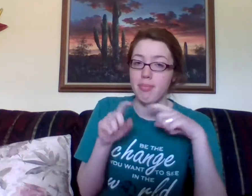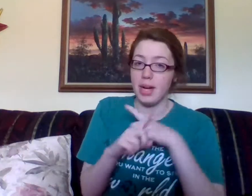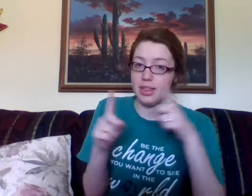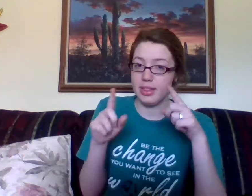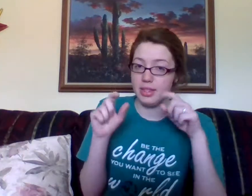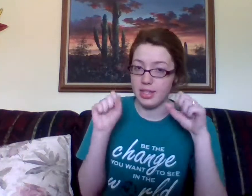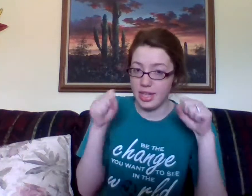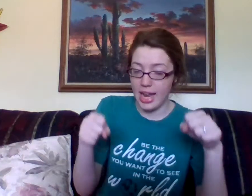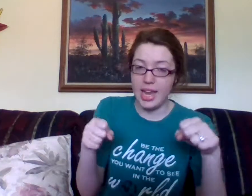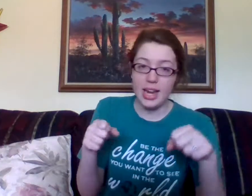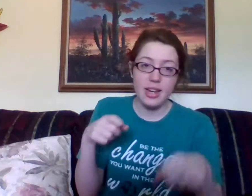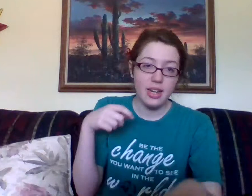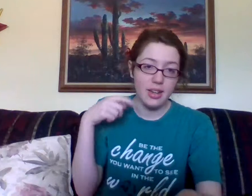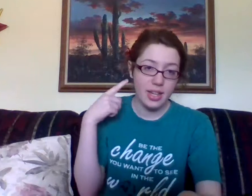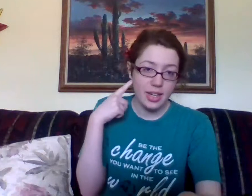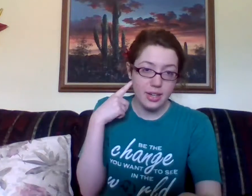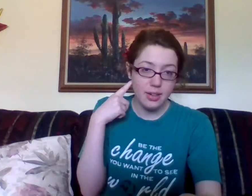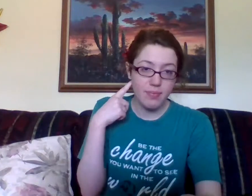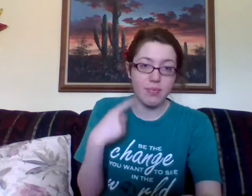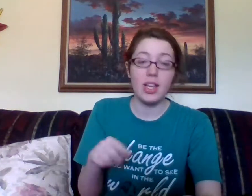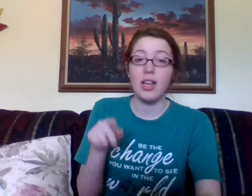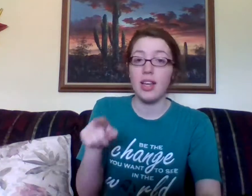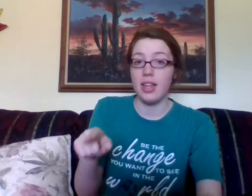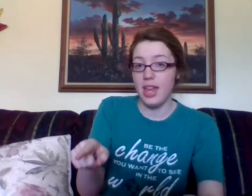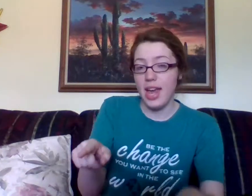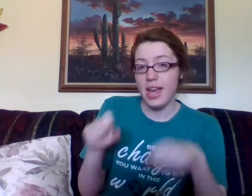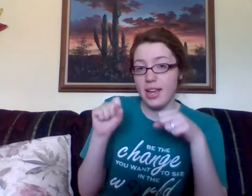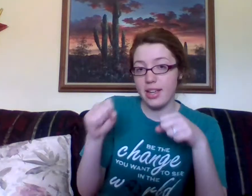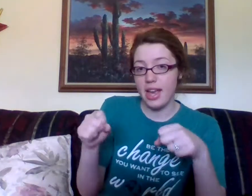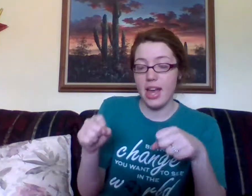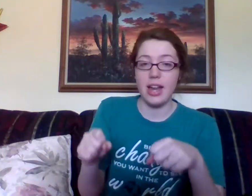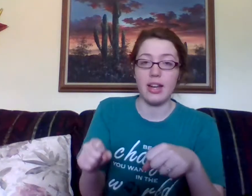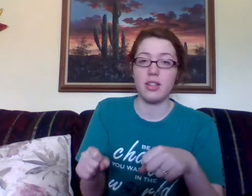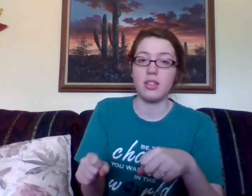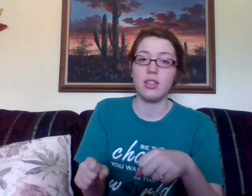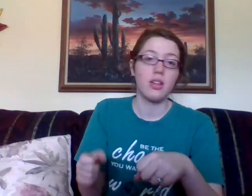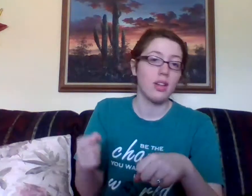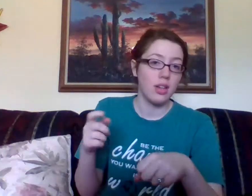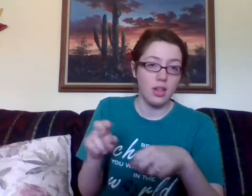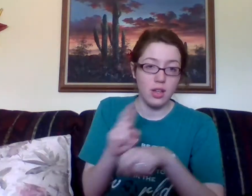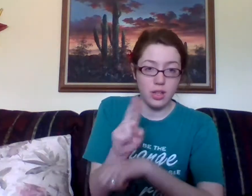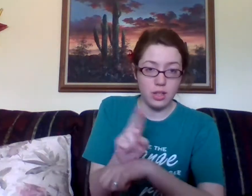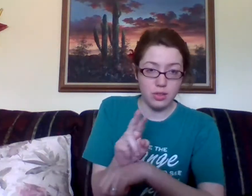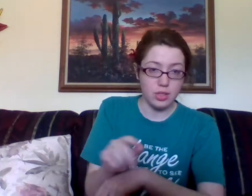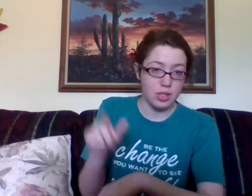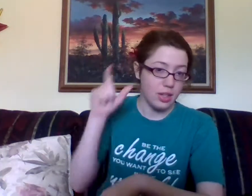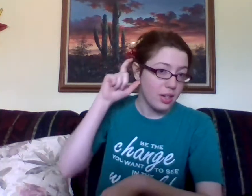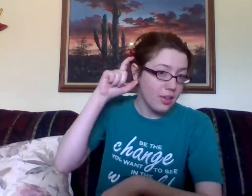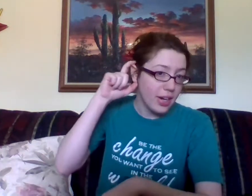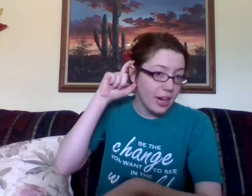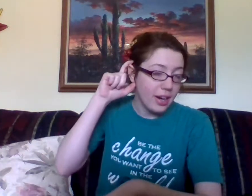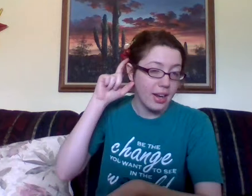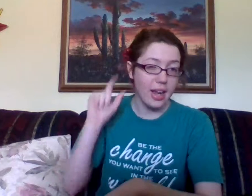but can hear. They can use the hearing